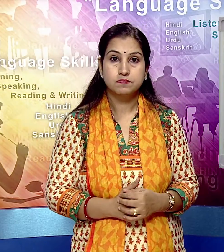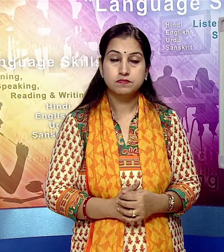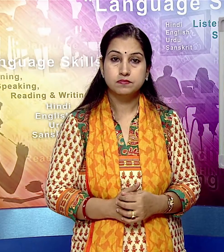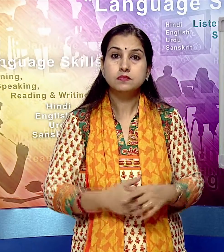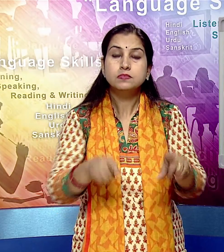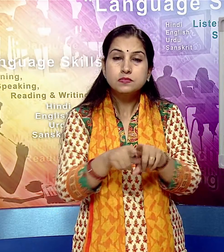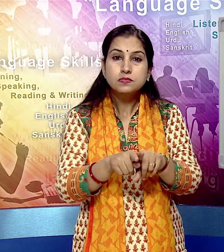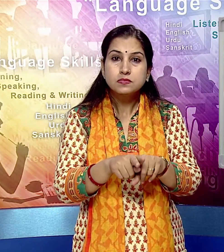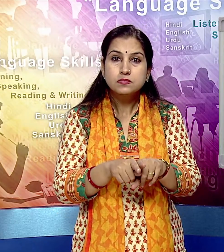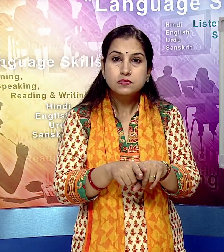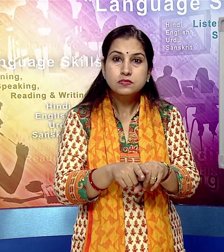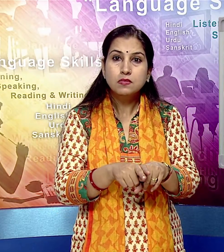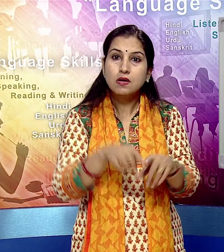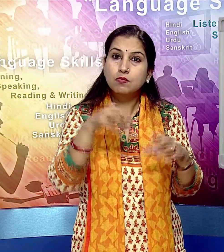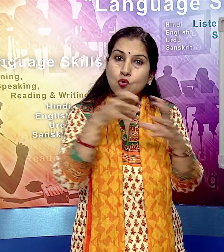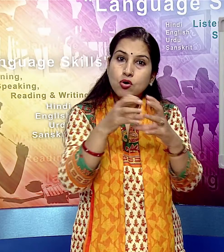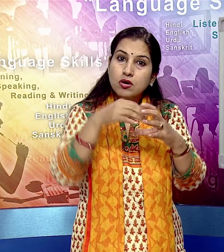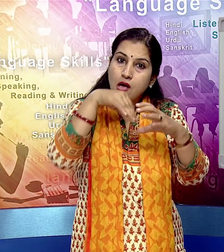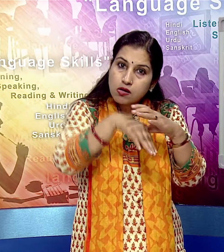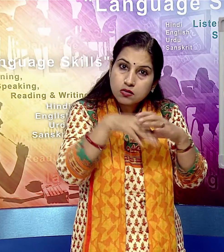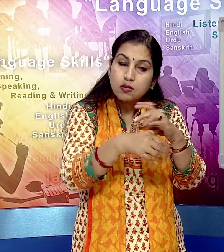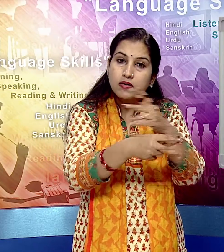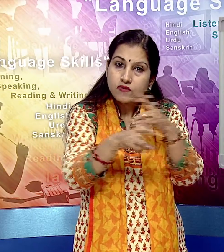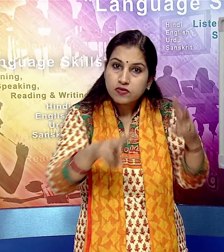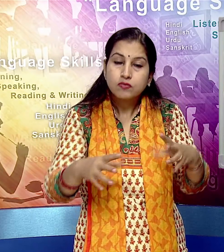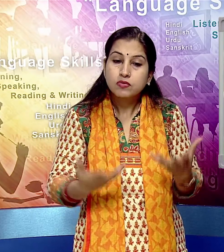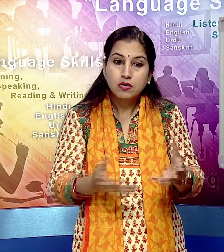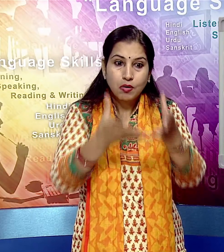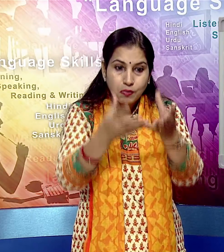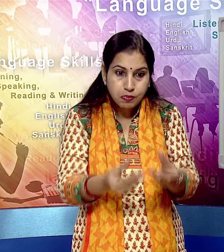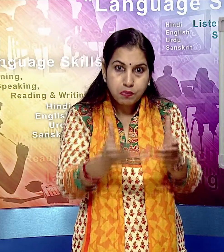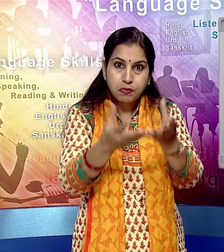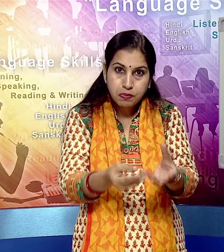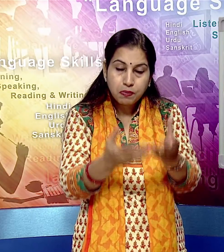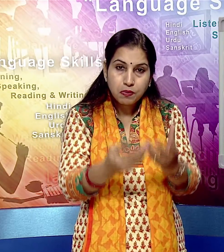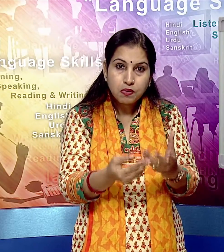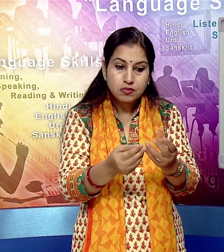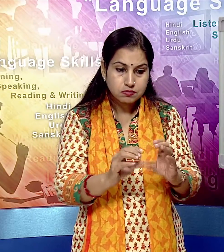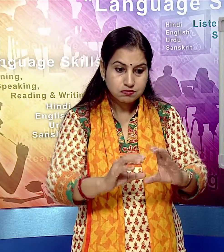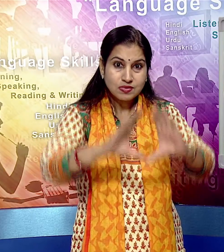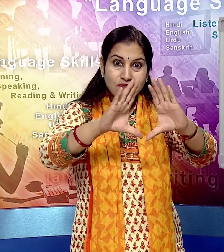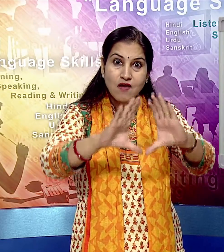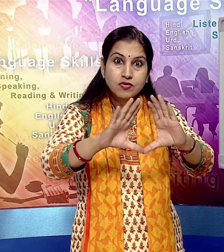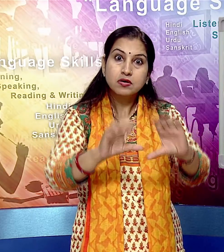Network is formed within the product, which makes the preparation light and fluffy.